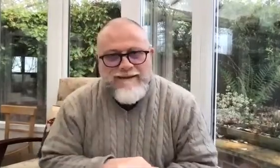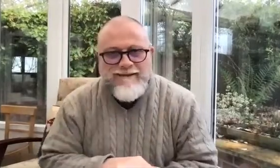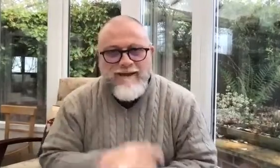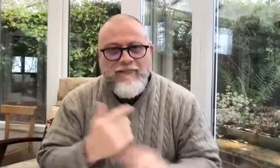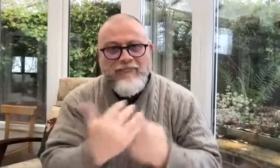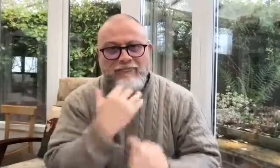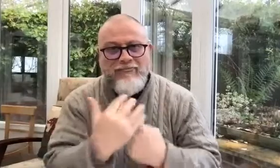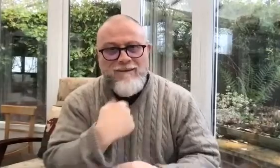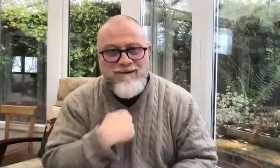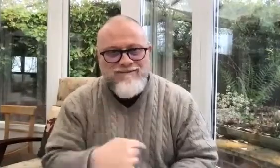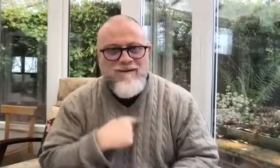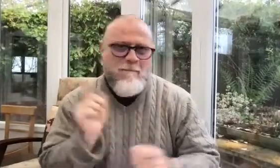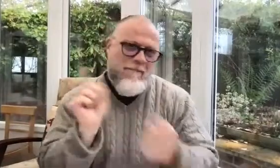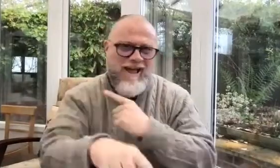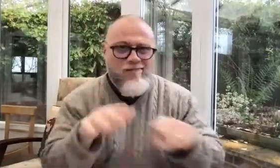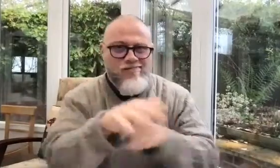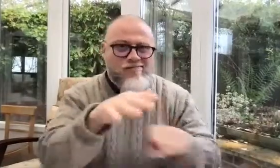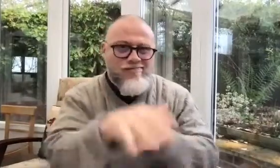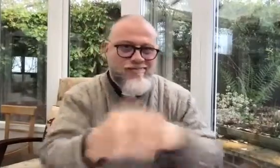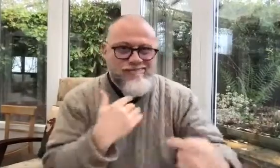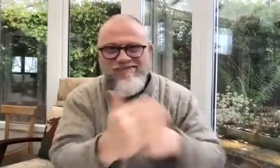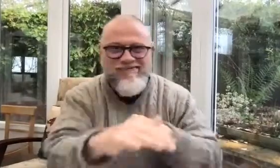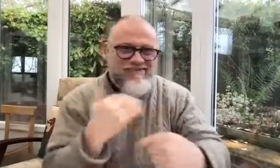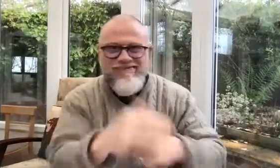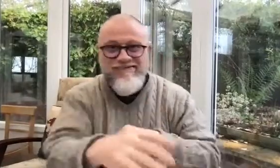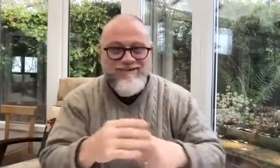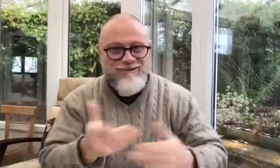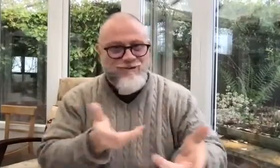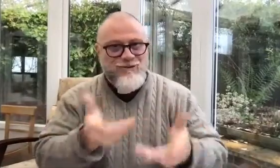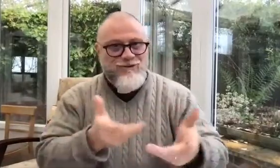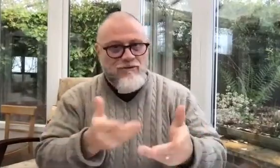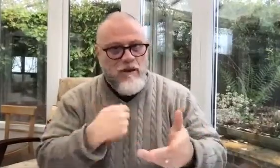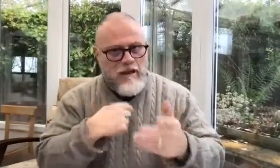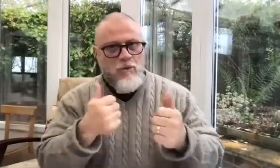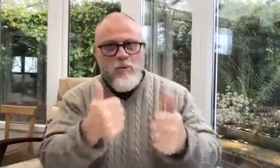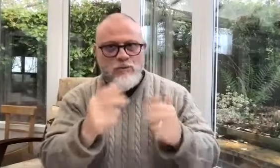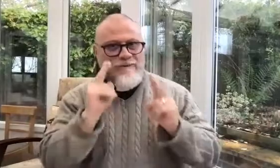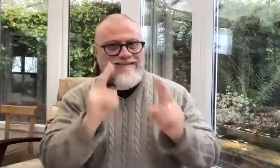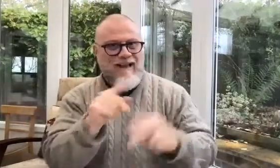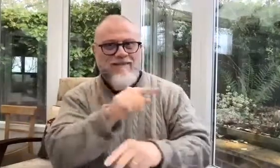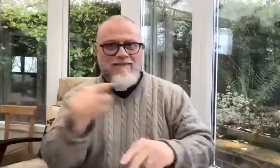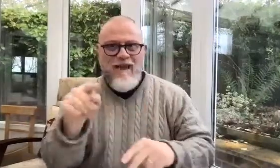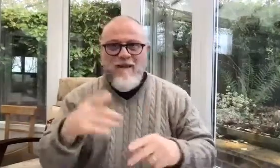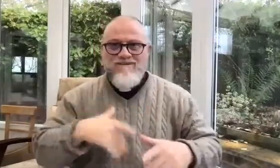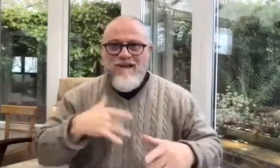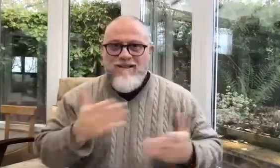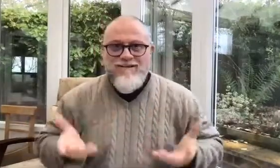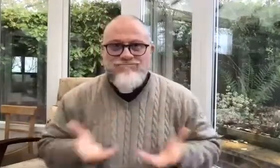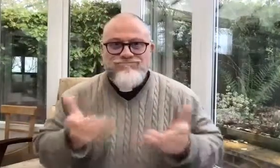very naughty. He was teasing me, and of course I was teasing back. So it was good to